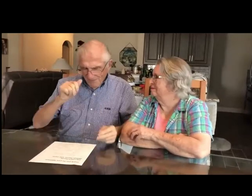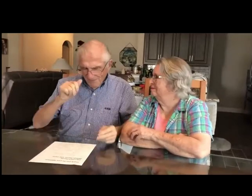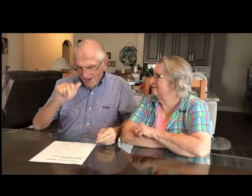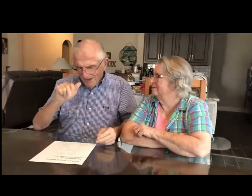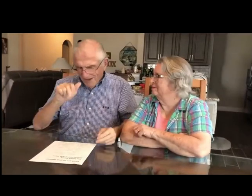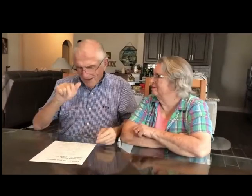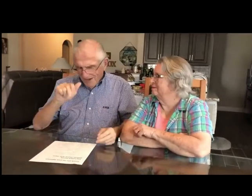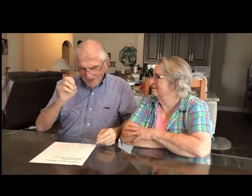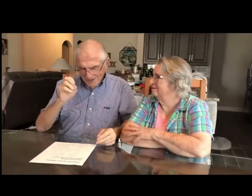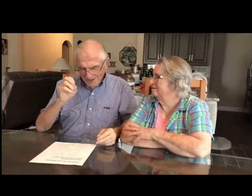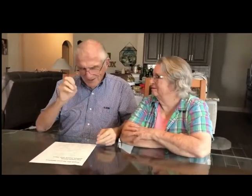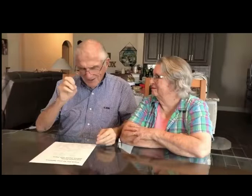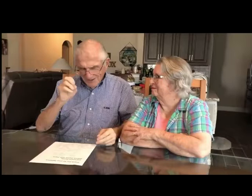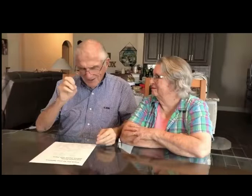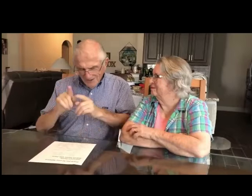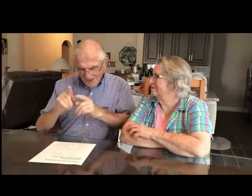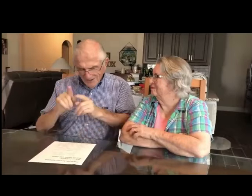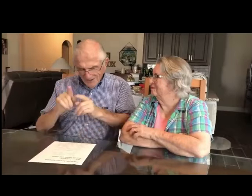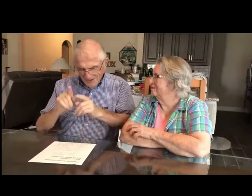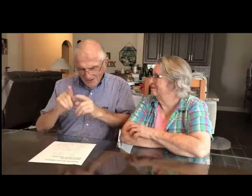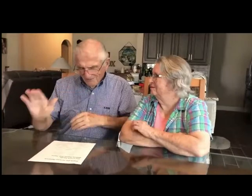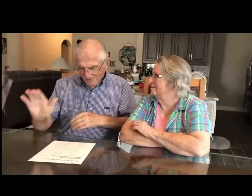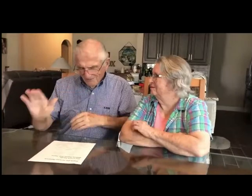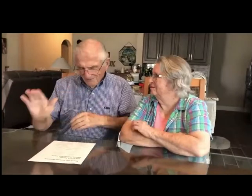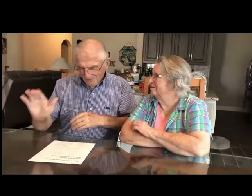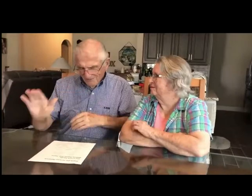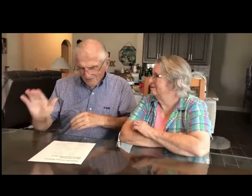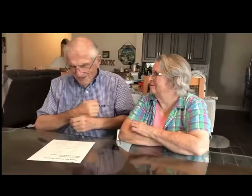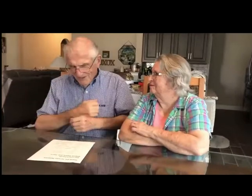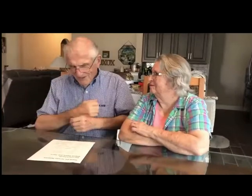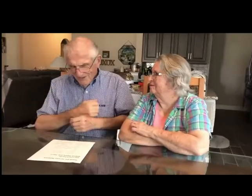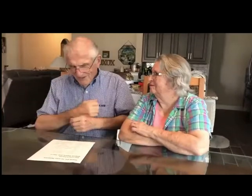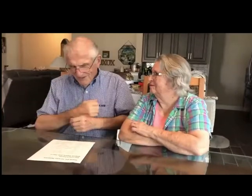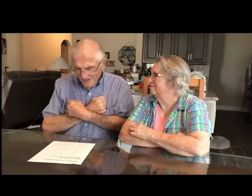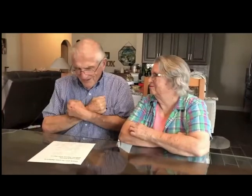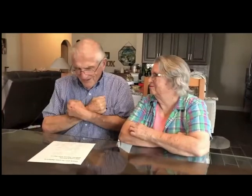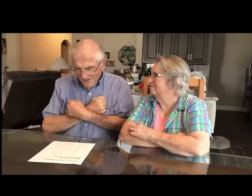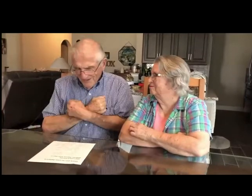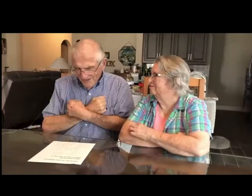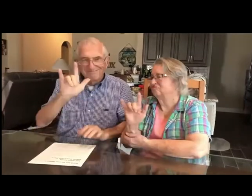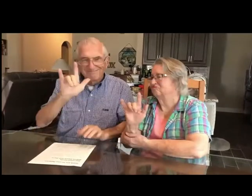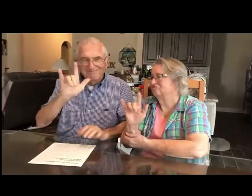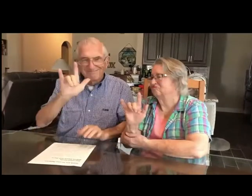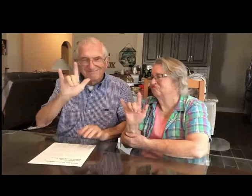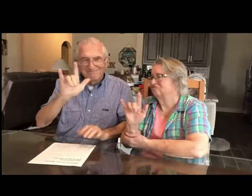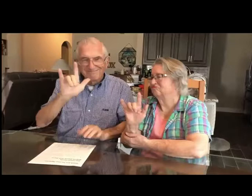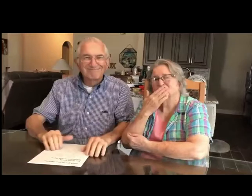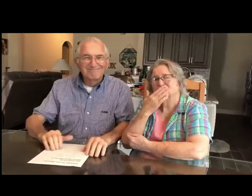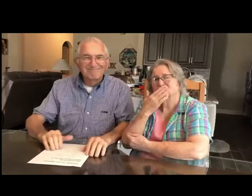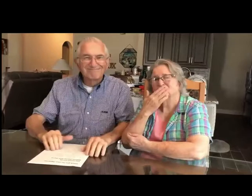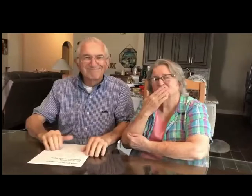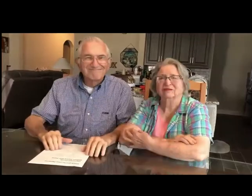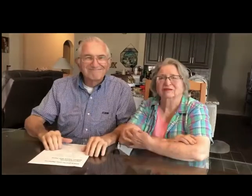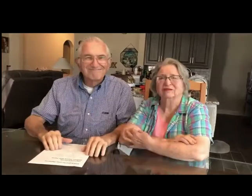Our family, Paul, Ralph, Johnny as well, Jenny, interpreter, send all of their